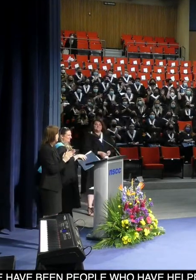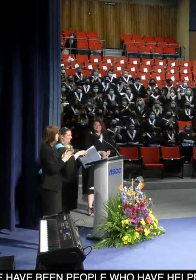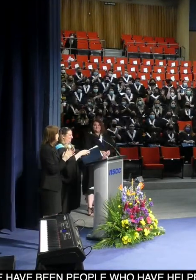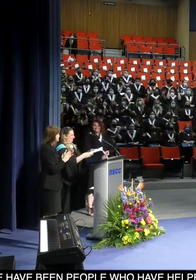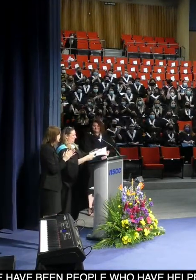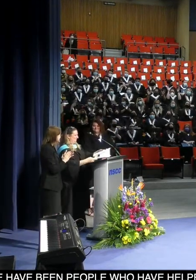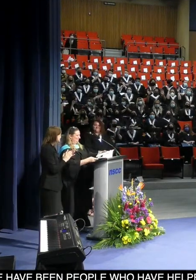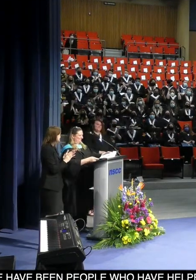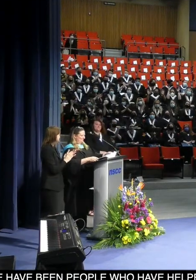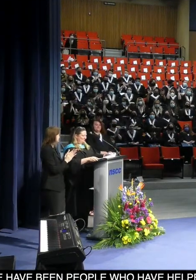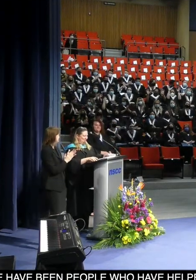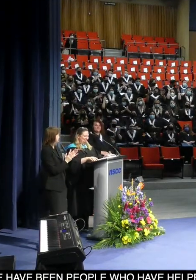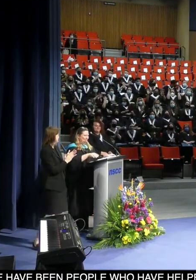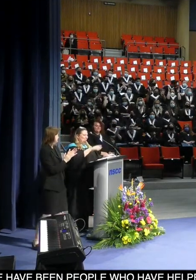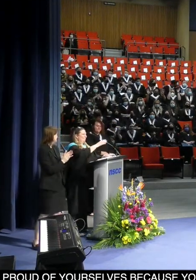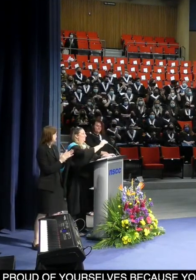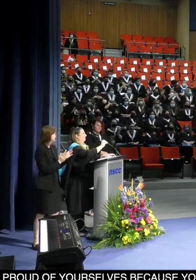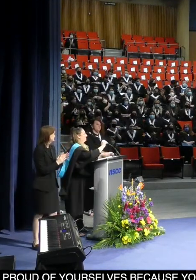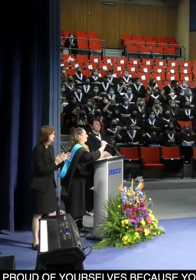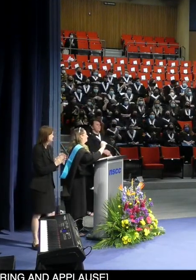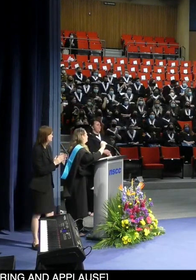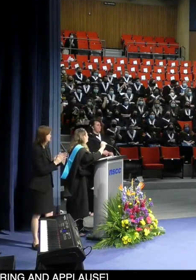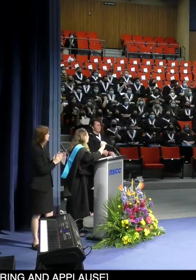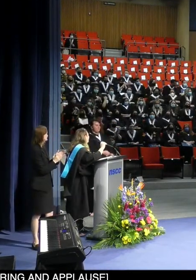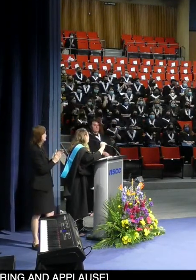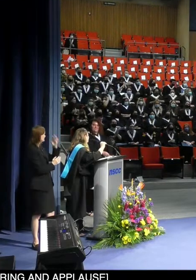Karen Wood.